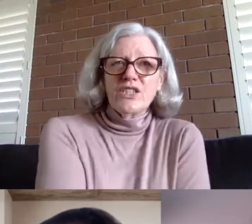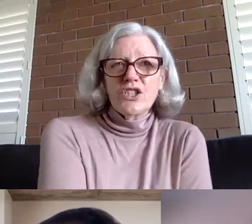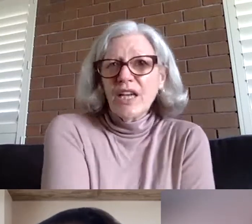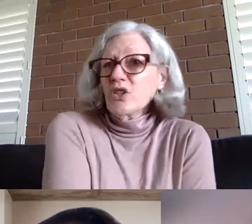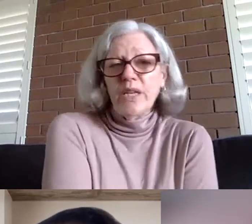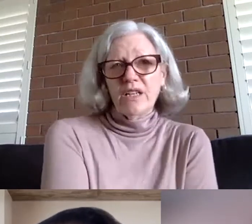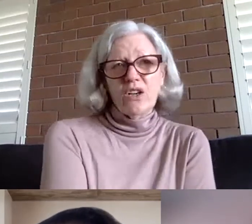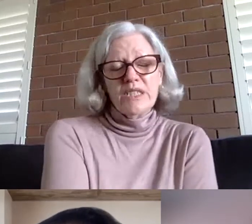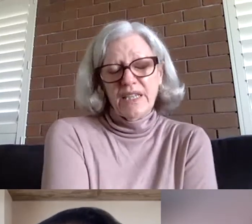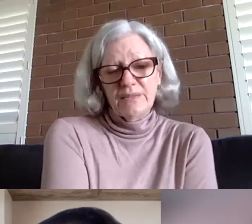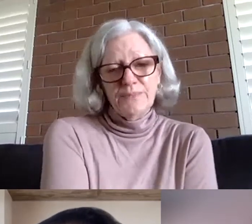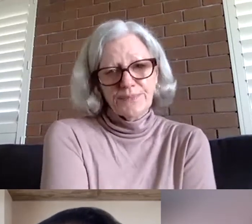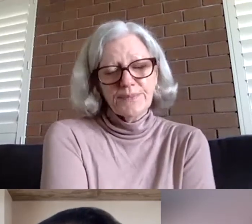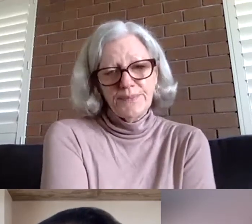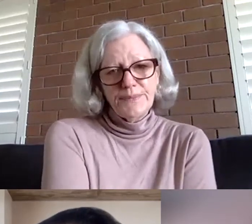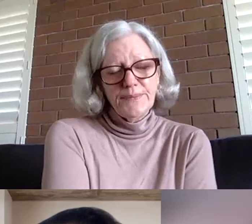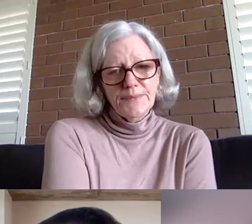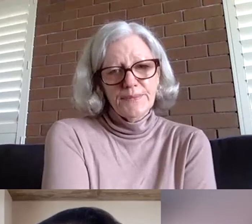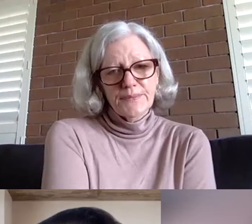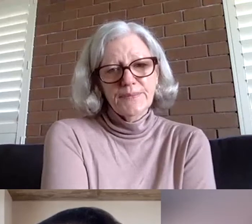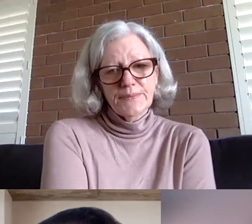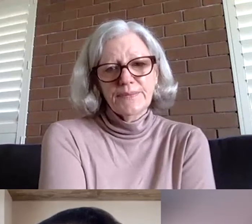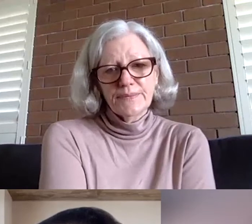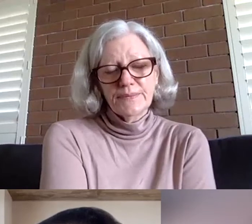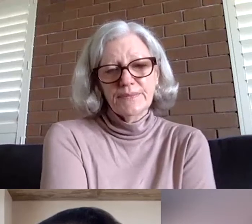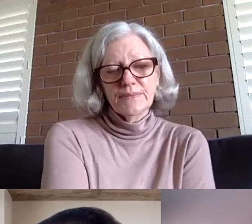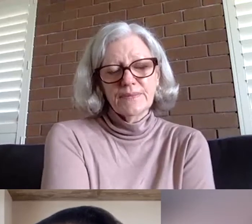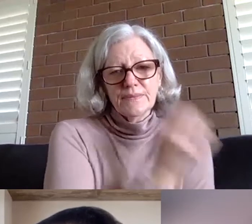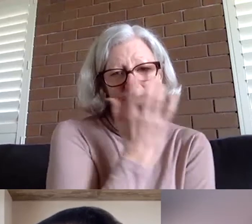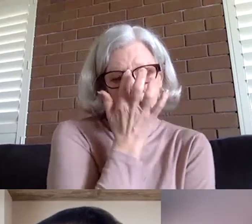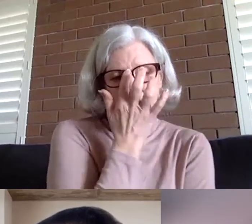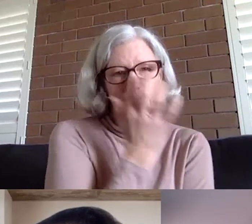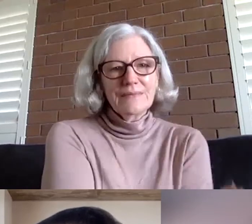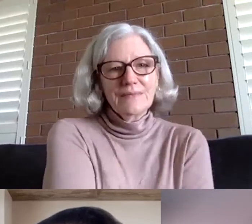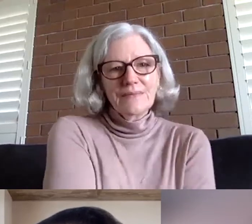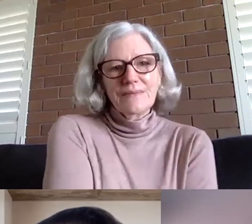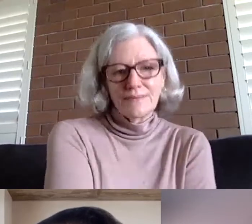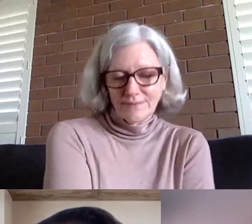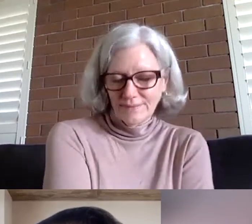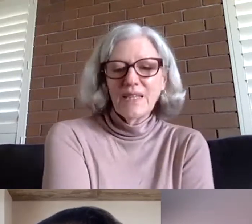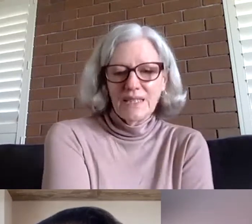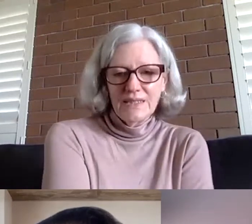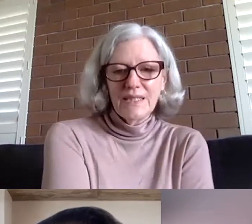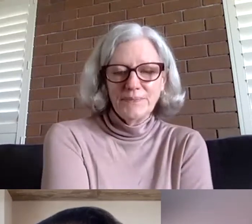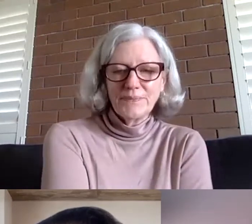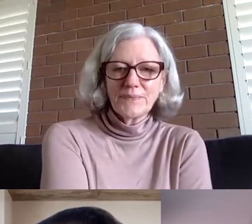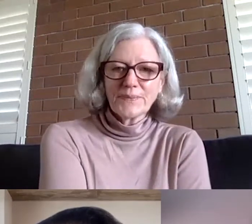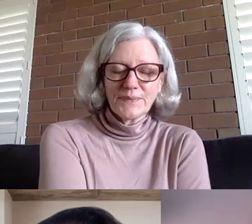to change, or we can accommodate. Yeah, okay, yeah. Thank you. Absolutely. There may be a cultural reason or a family history reason, so absolutely.